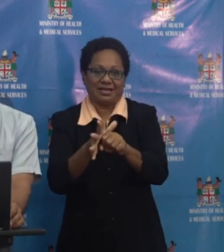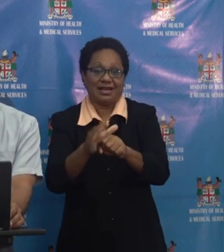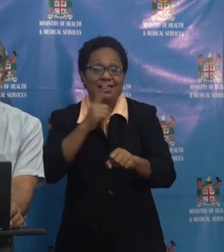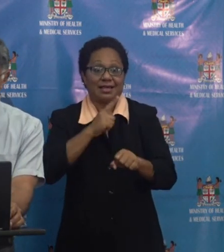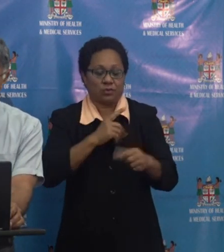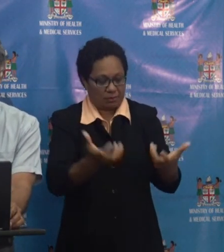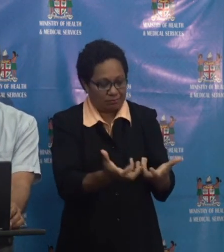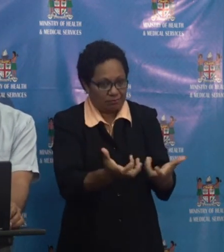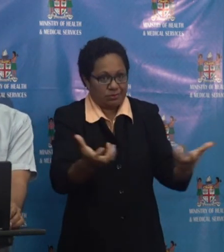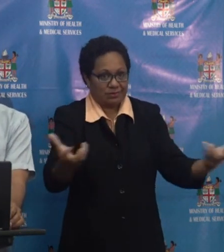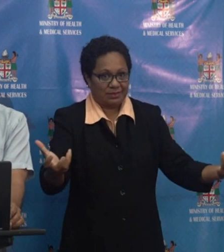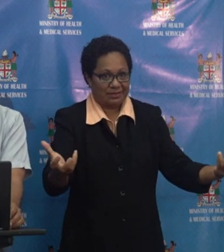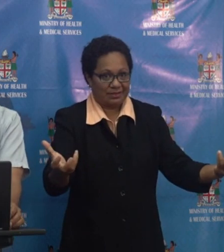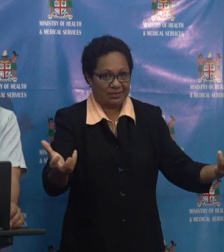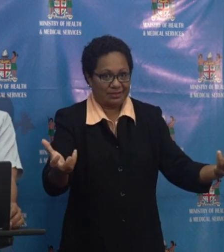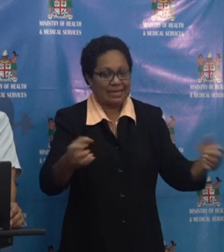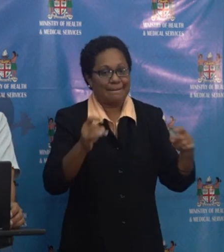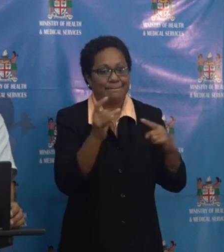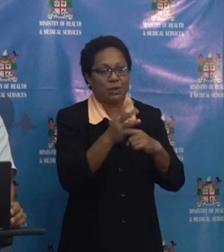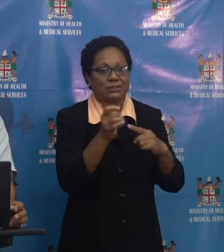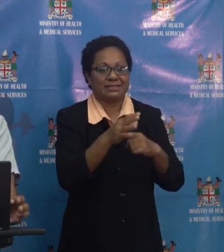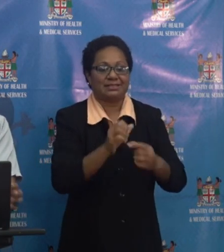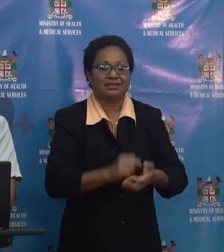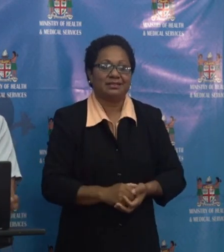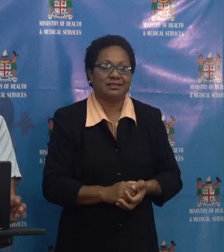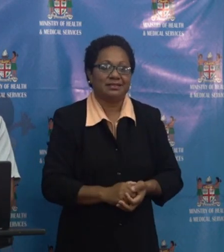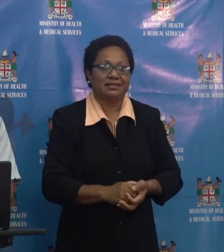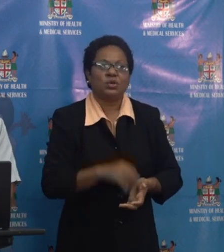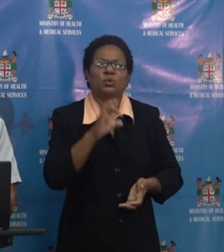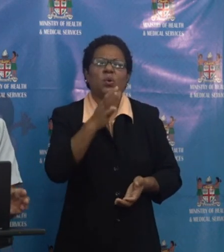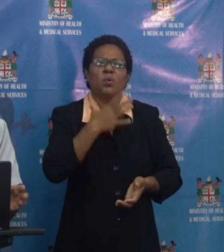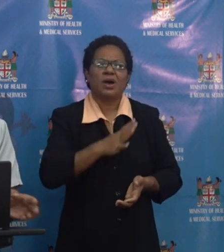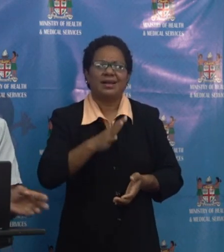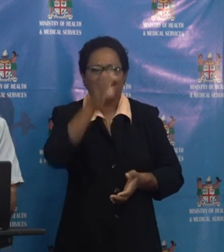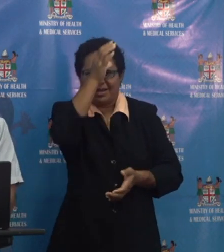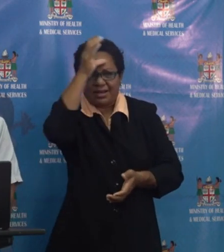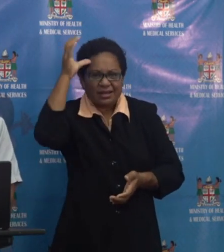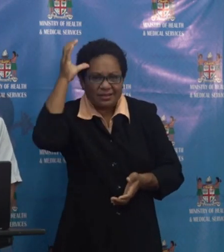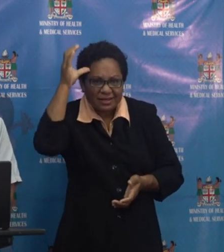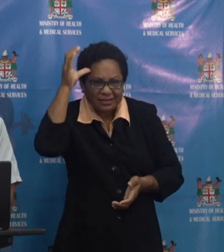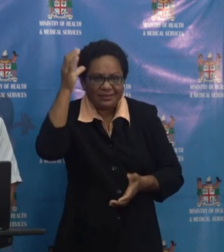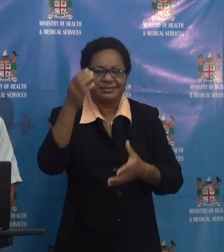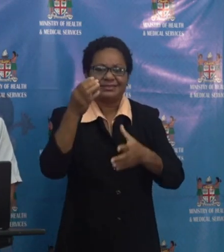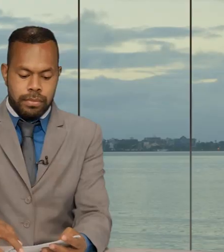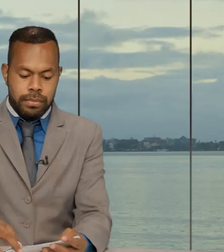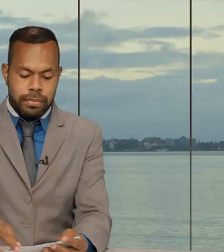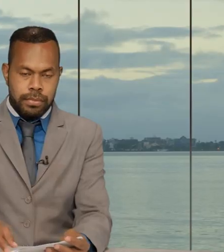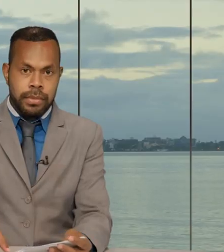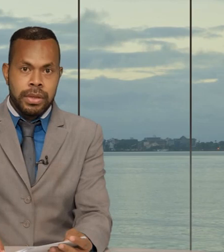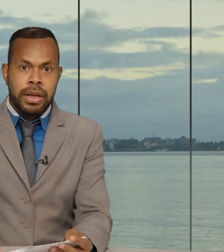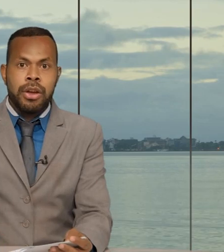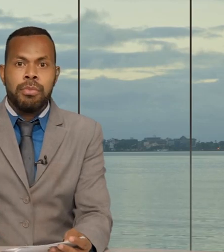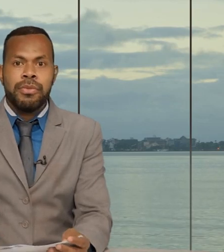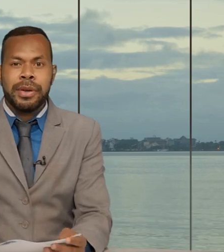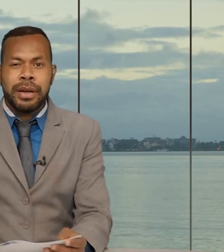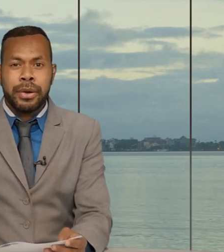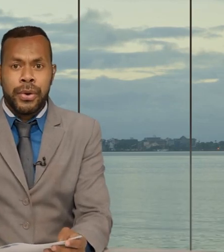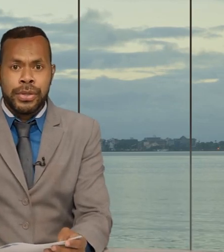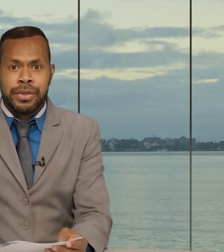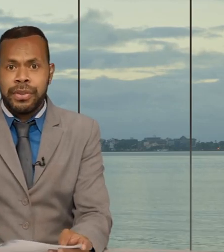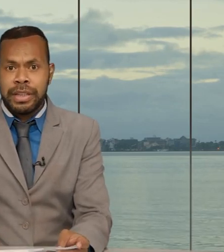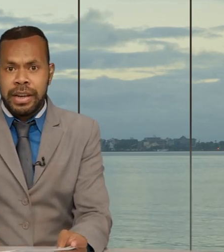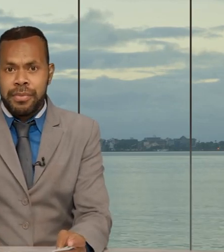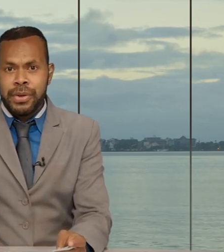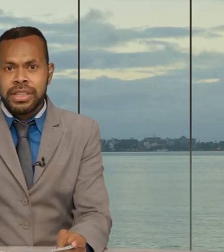There is a risk of transmission, and we can't have medical staff going from one group of patients to another group of patients. Movement